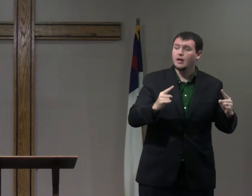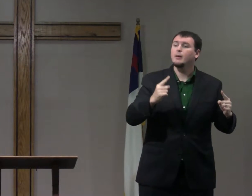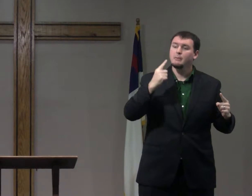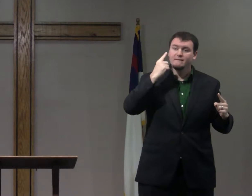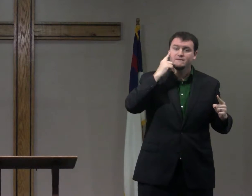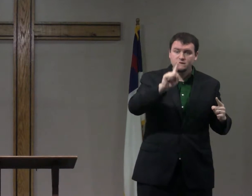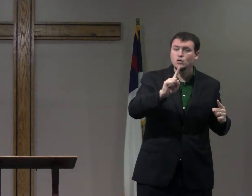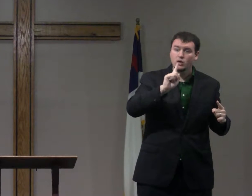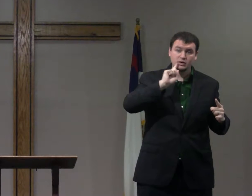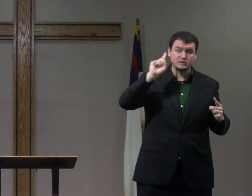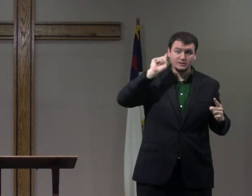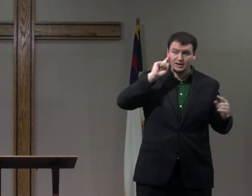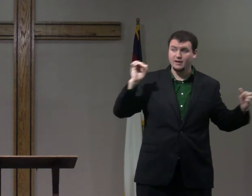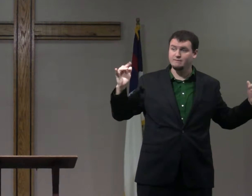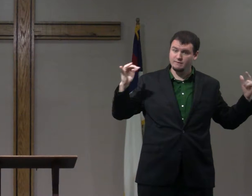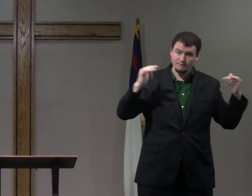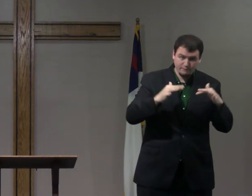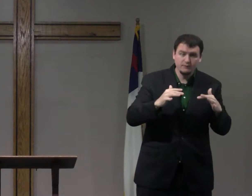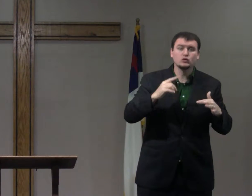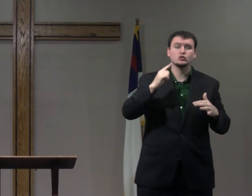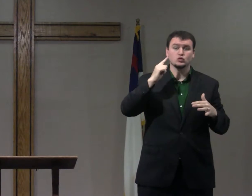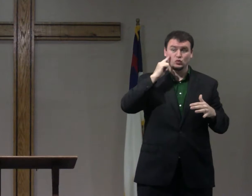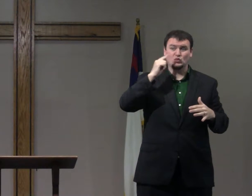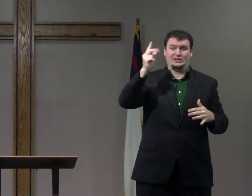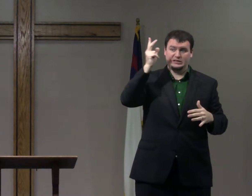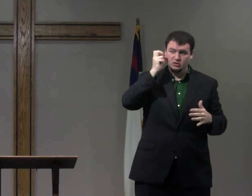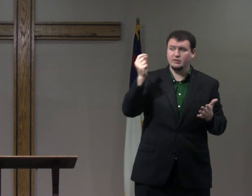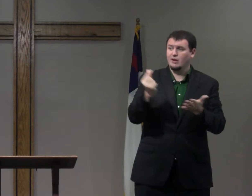next year in the fall to start